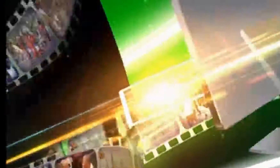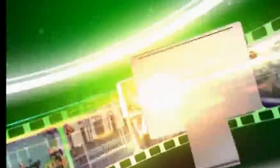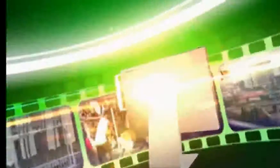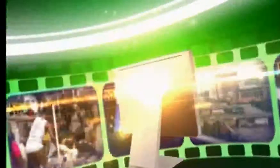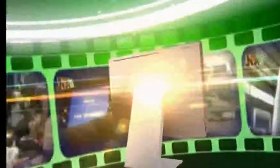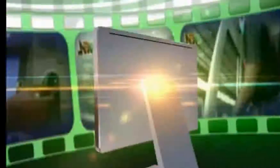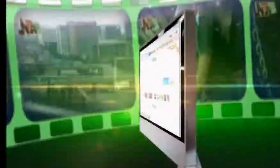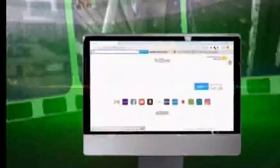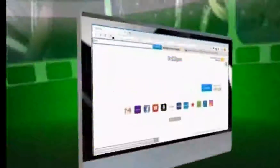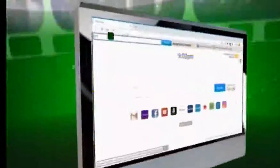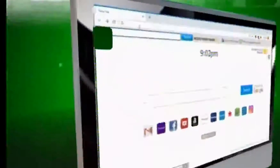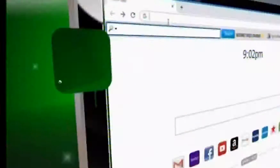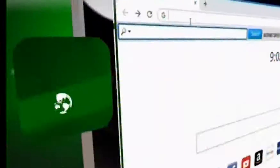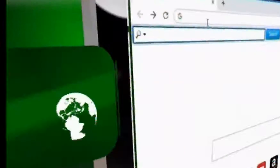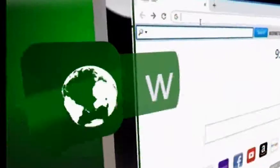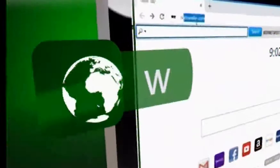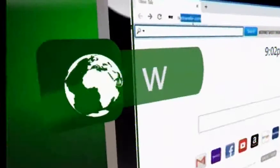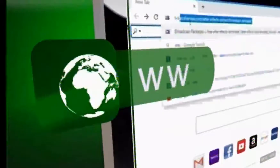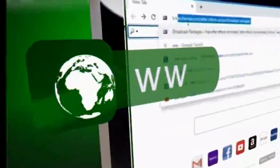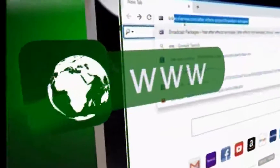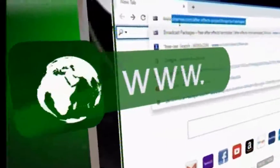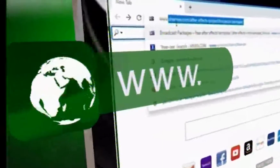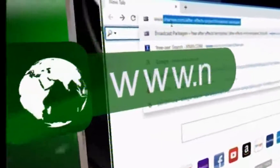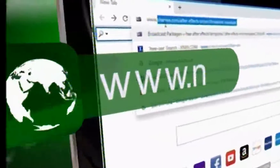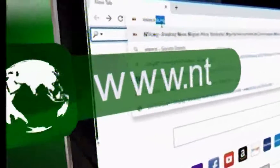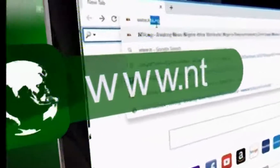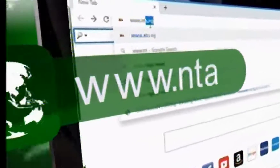For more information, log on to our website